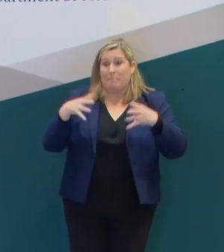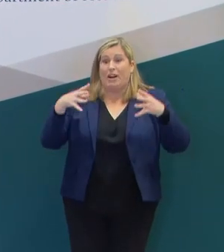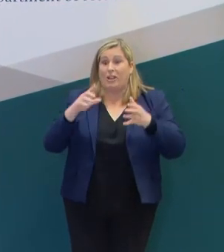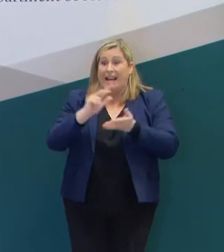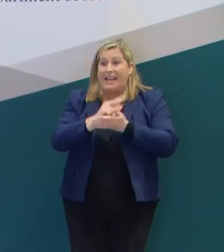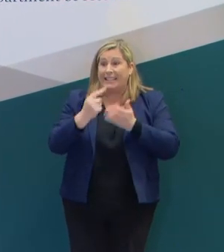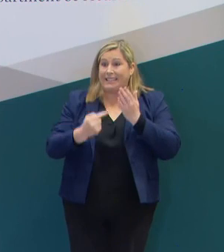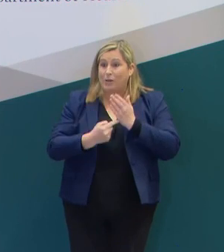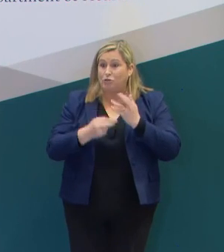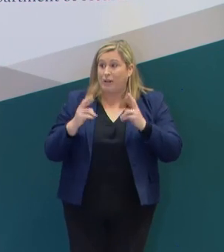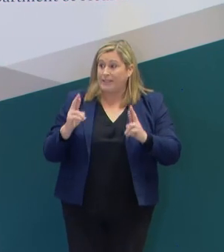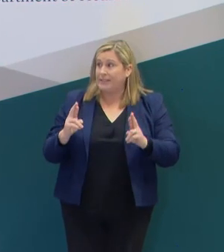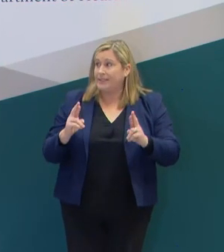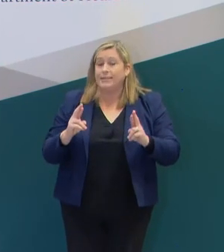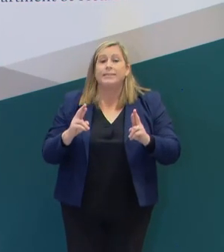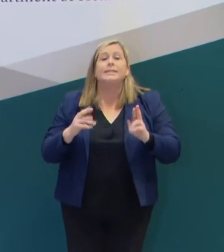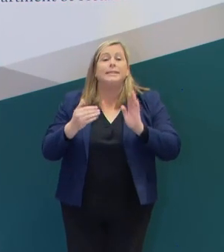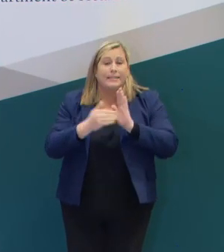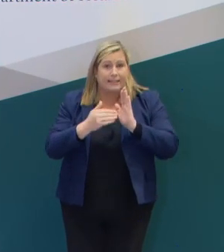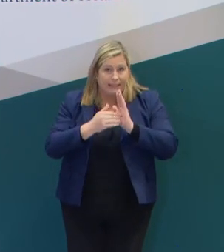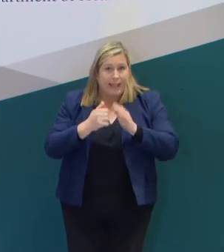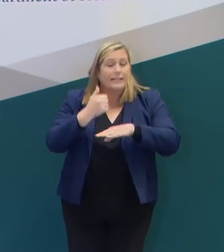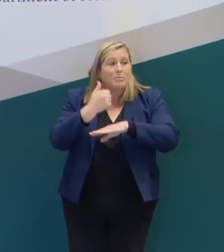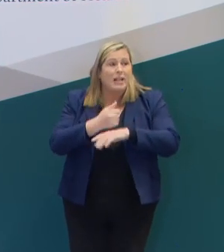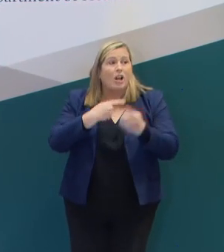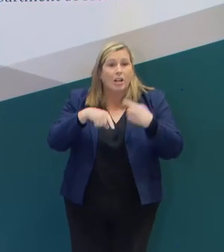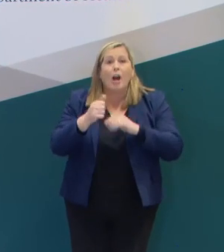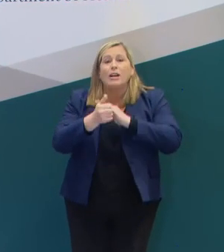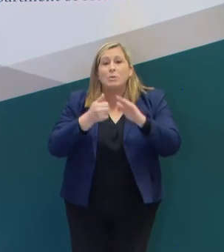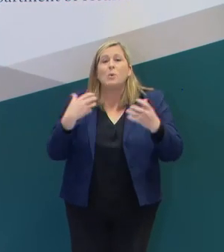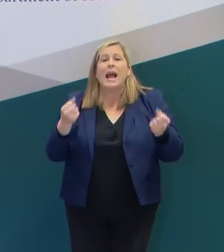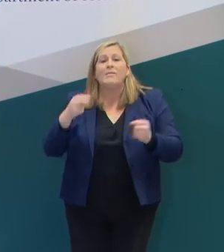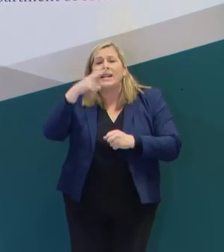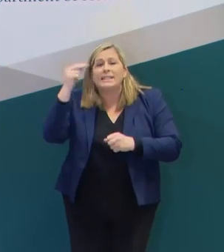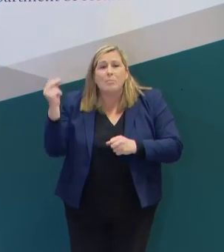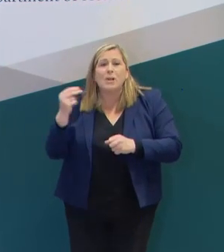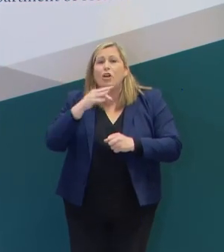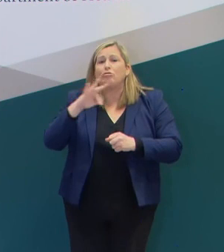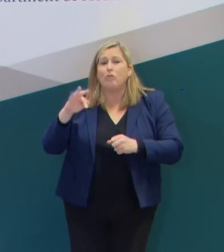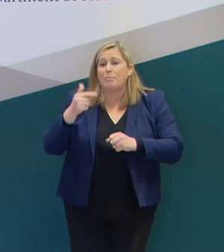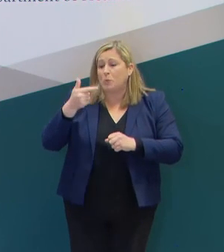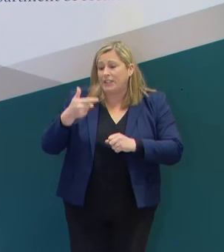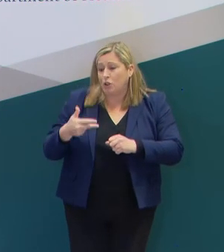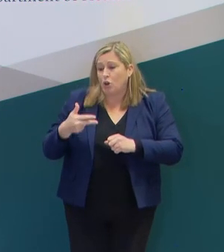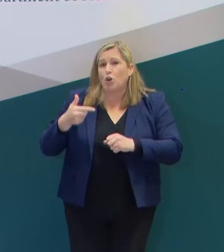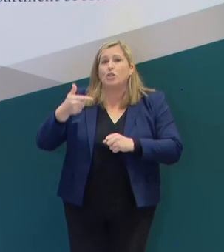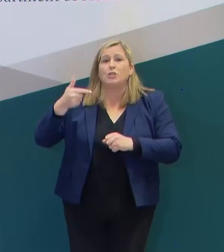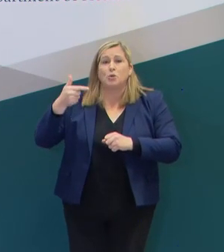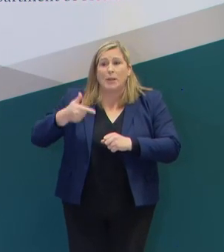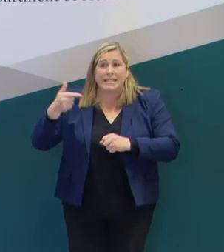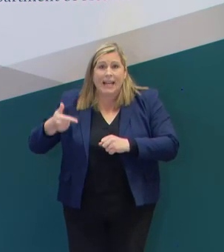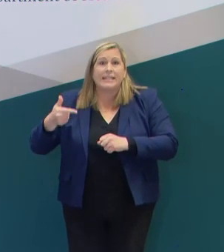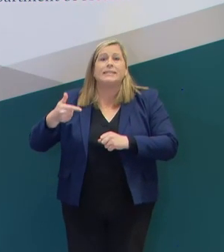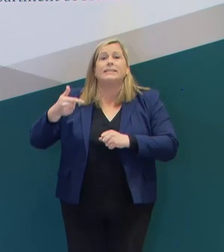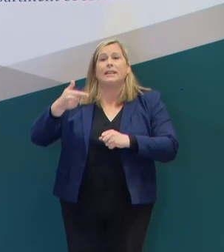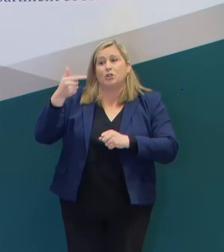that? So, but yeah, based on our experience, as I said, we have samples from the 23rd and we're just finished on the 22nd and